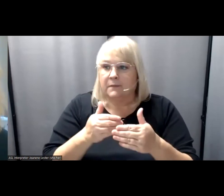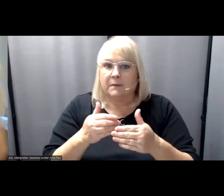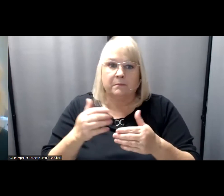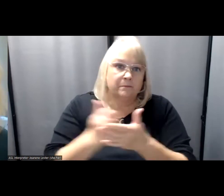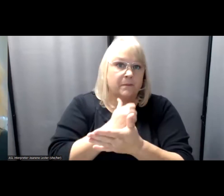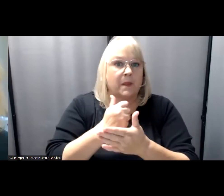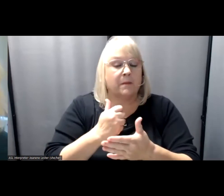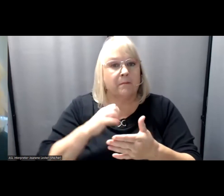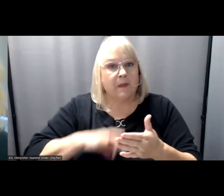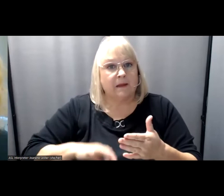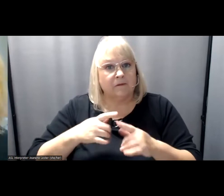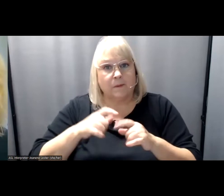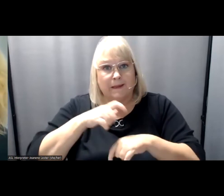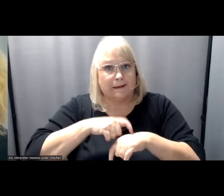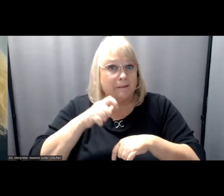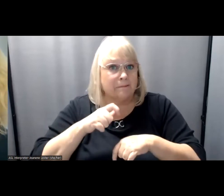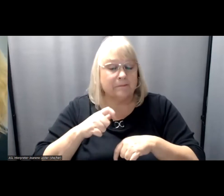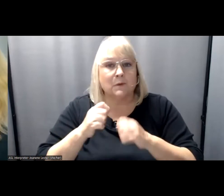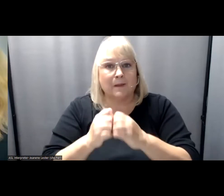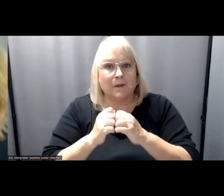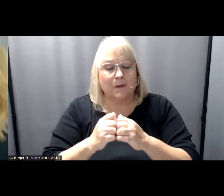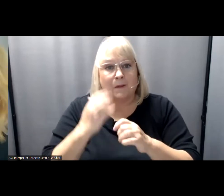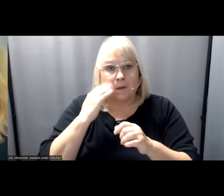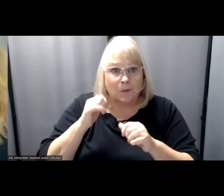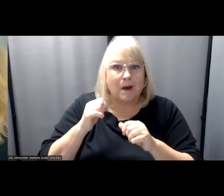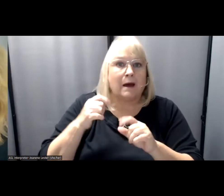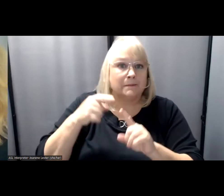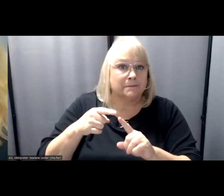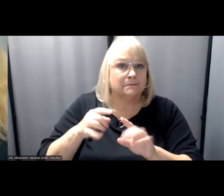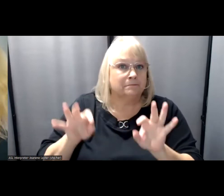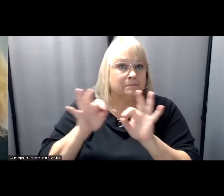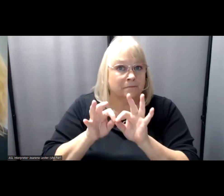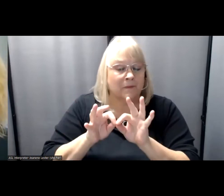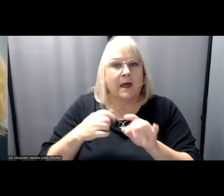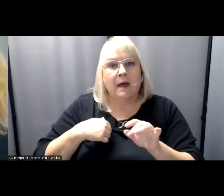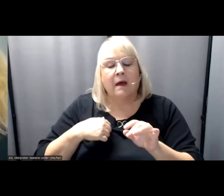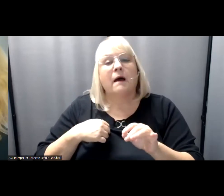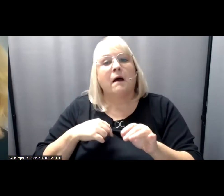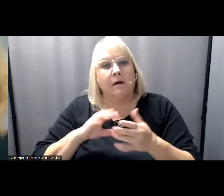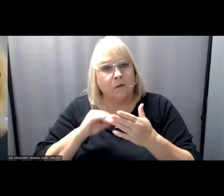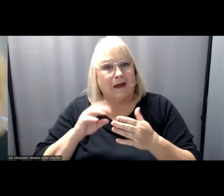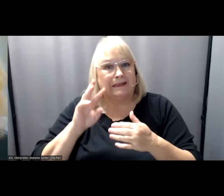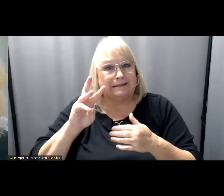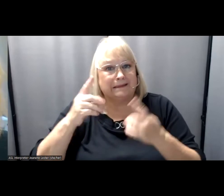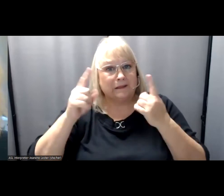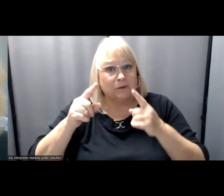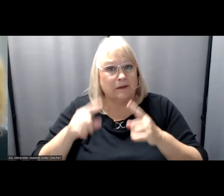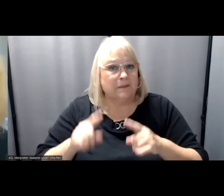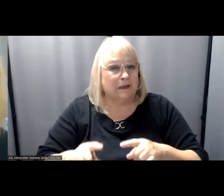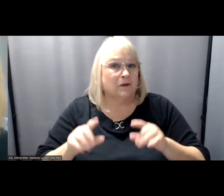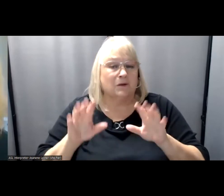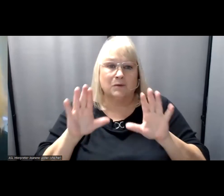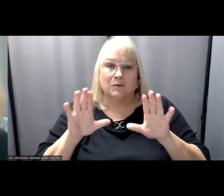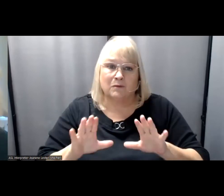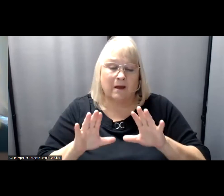agreements. So the why behind this, why it's important. I found these 6 agreements are a great foundation. When we open the session,